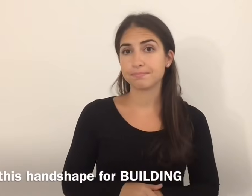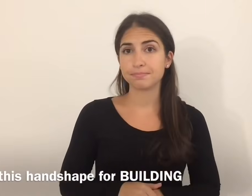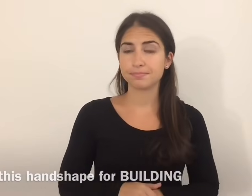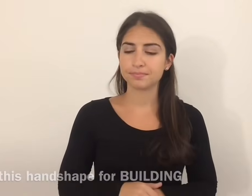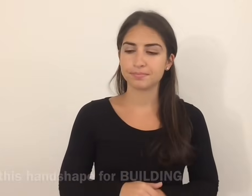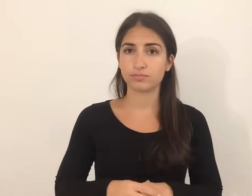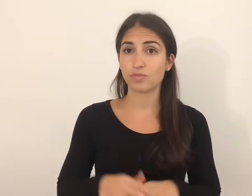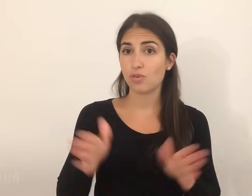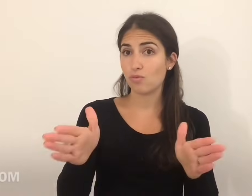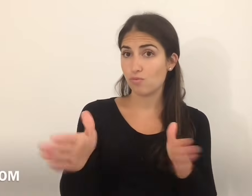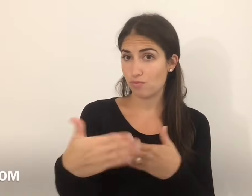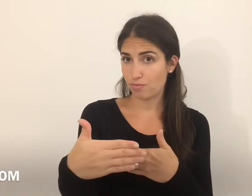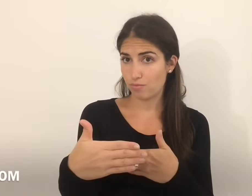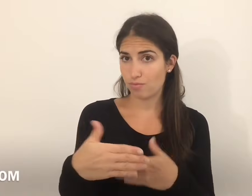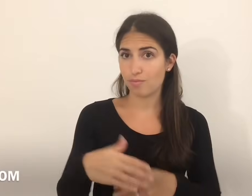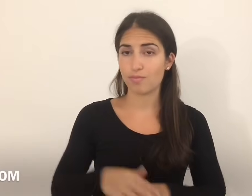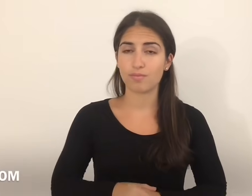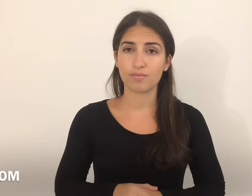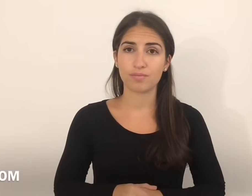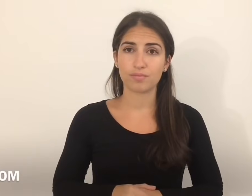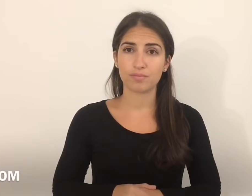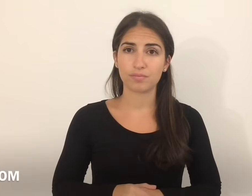So school building. Room.